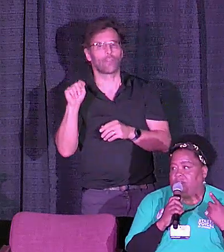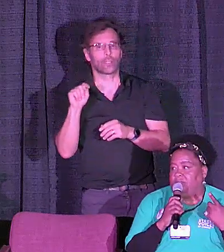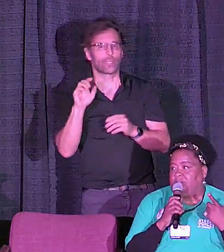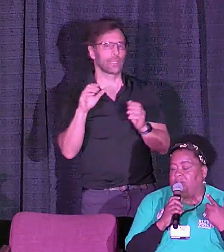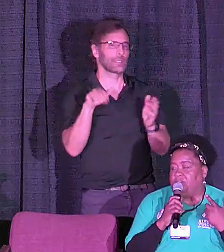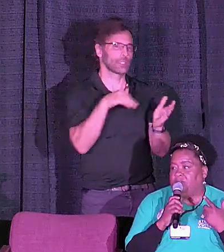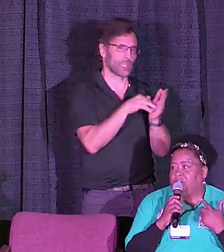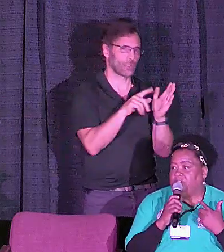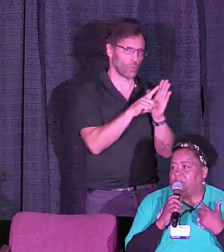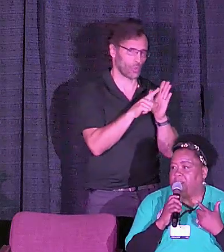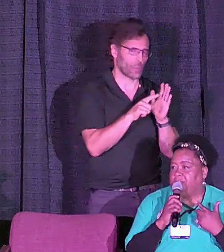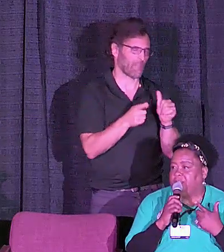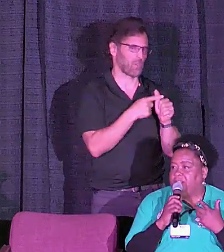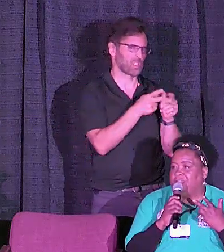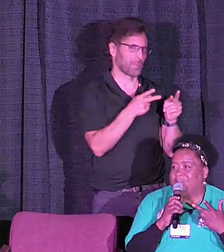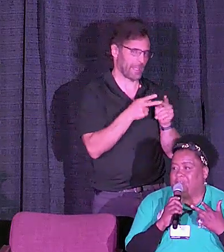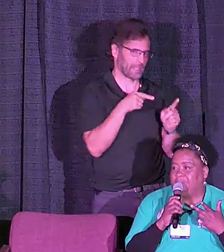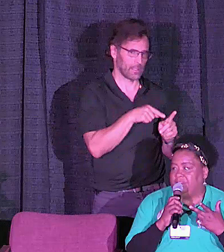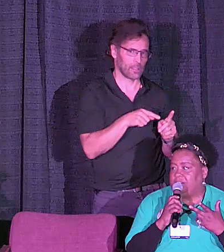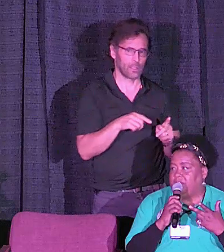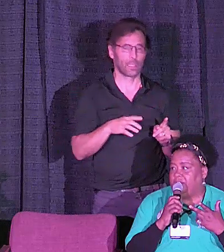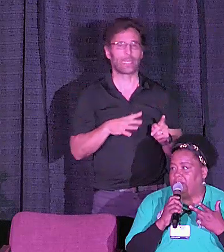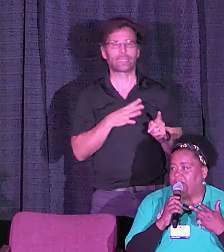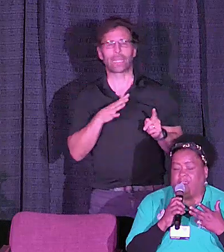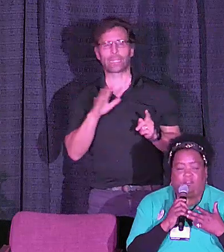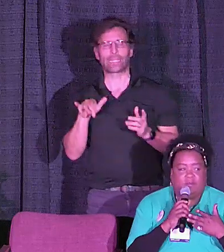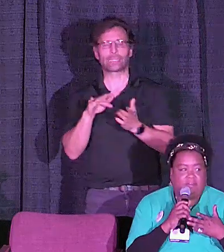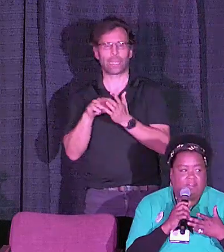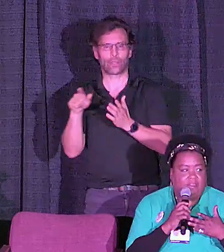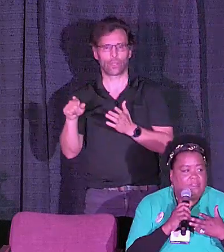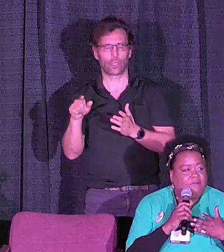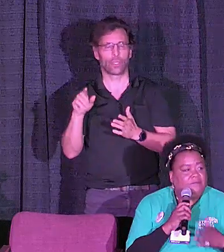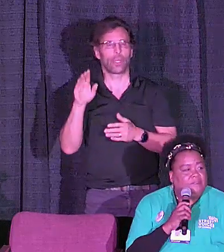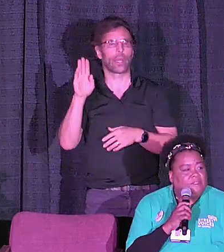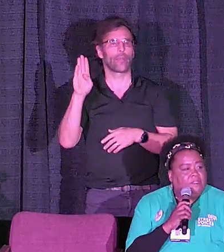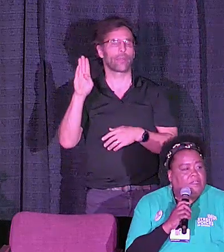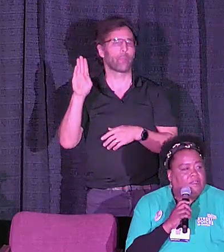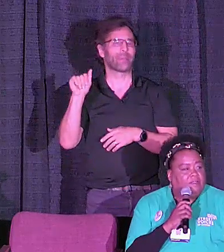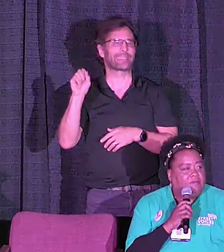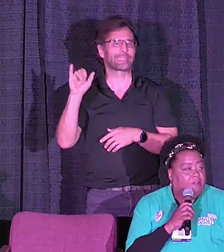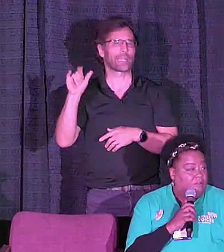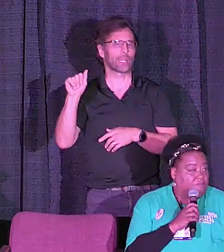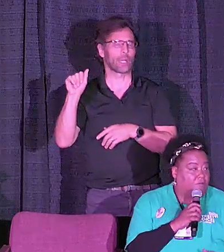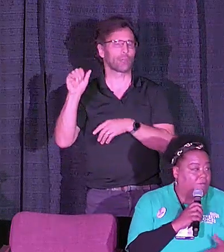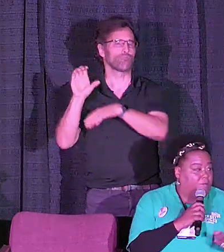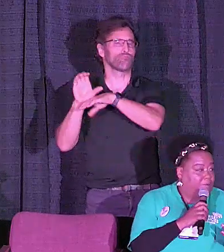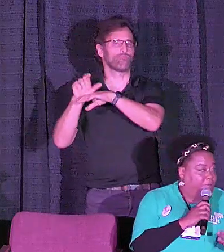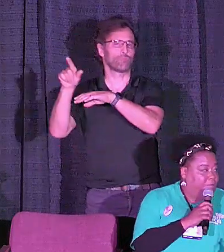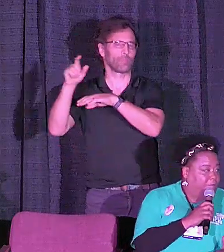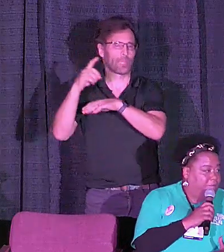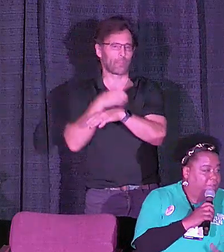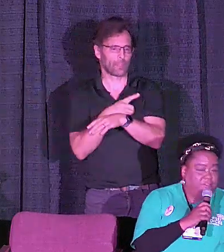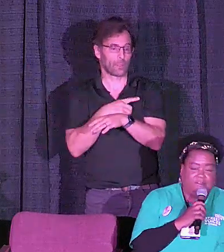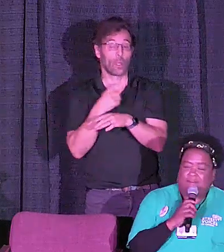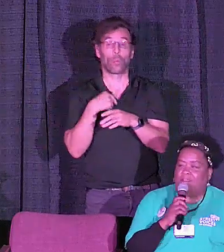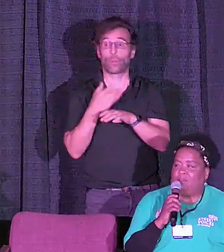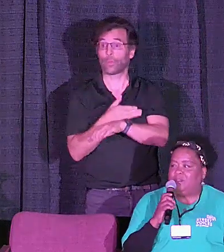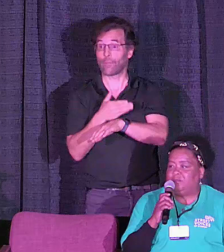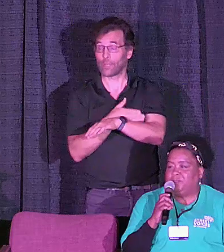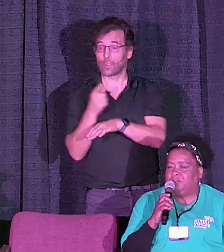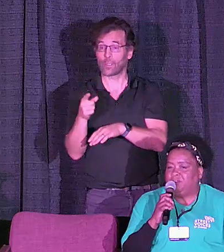Lutheran, which is our original space, Dignity Center, and the Basilica. And also, when we were under